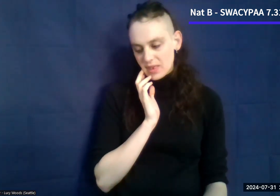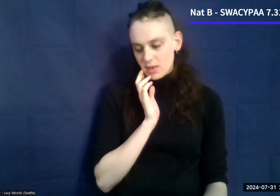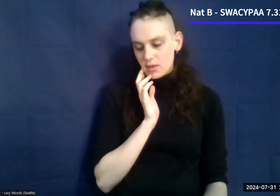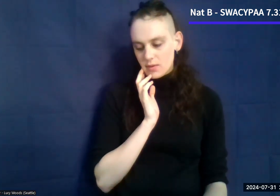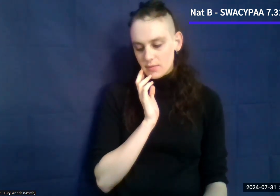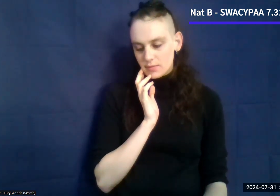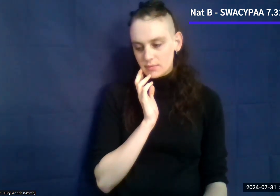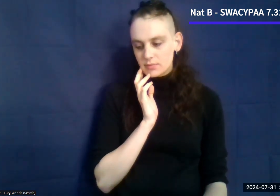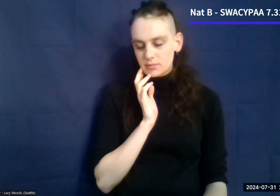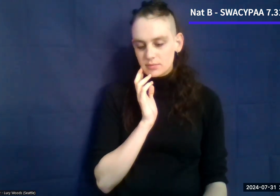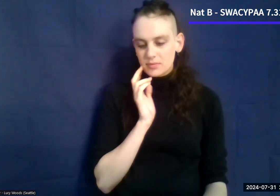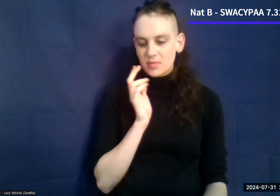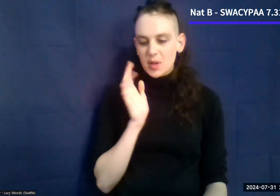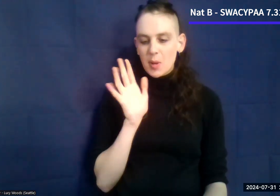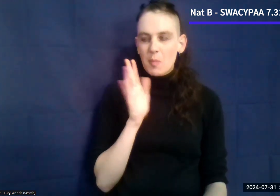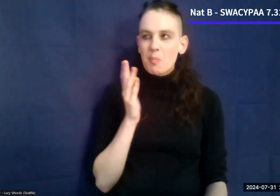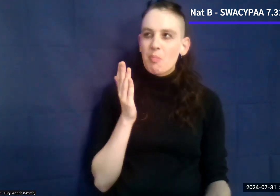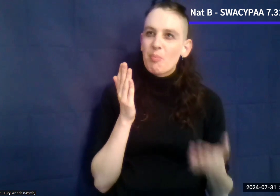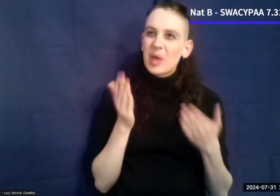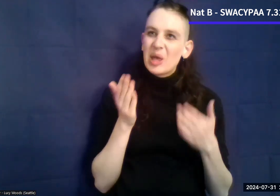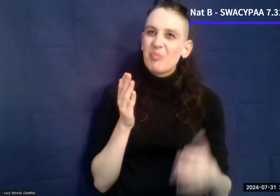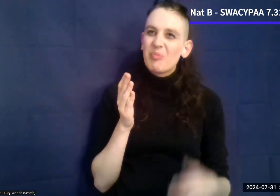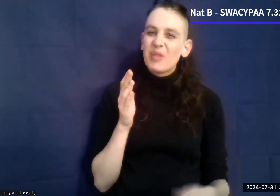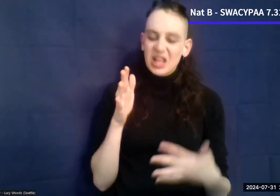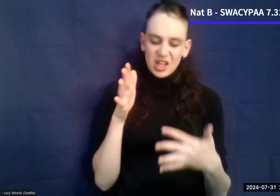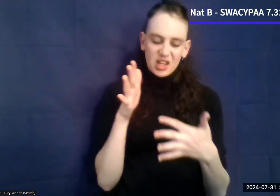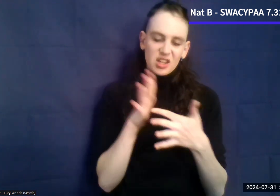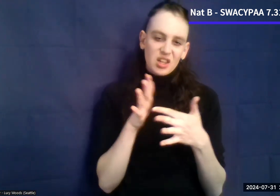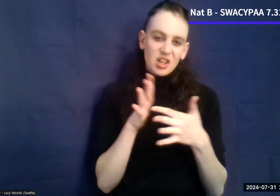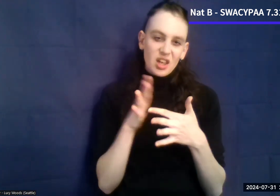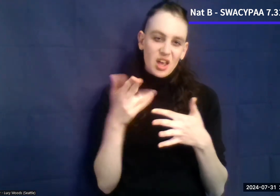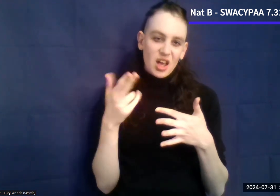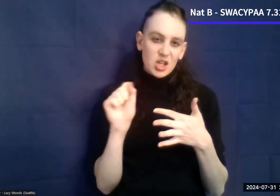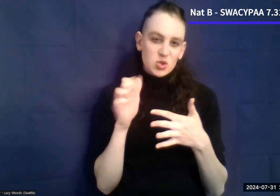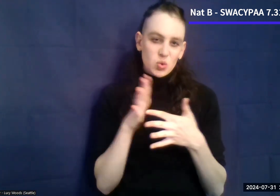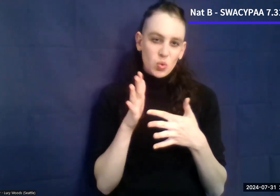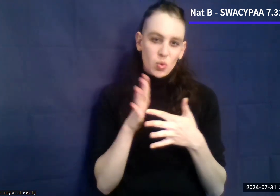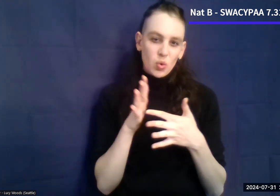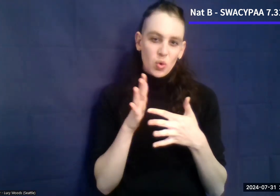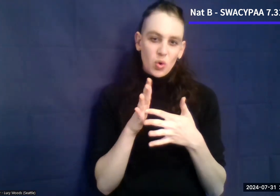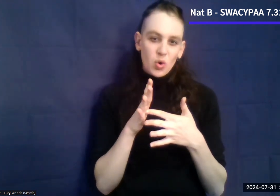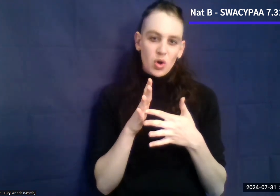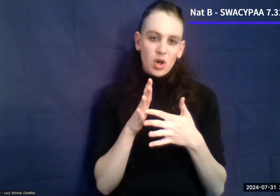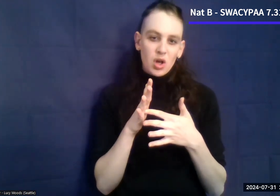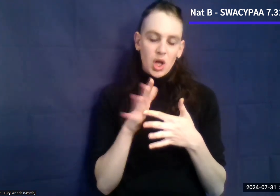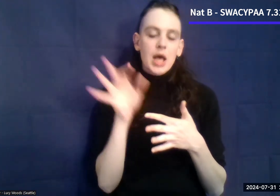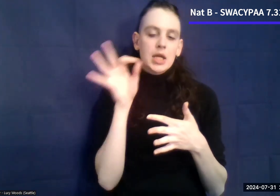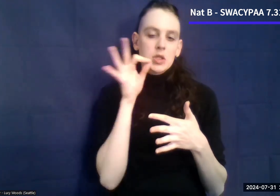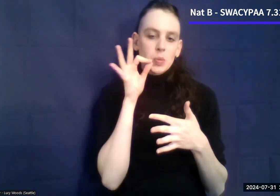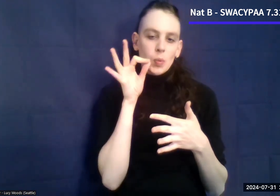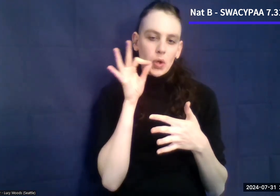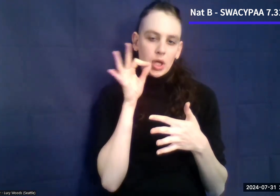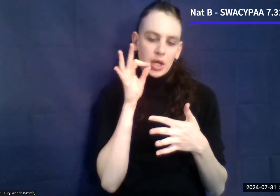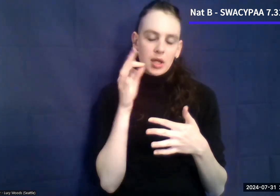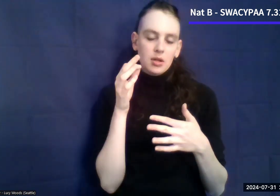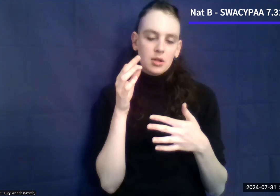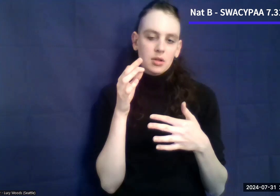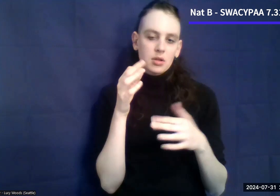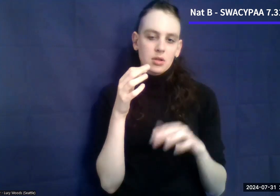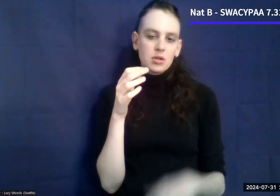let's see, I think I was maybe like a junior in high school when I maybe like took my first hit of outside issues.